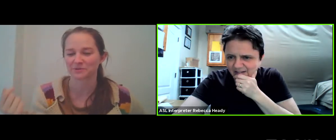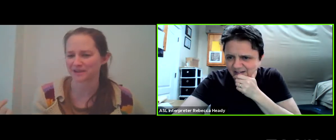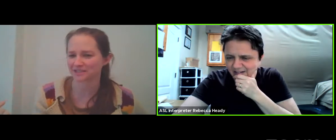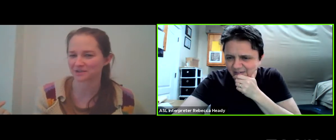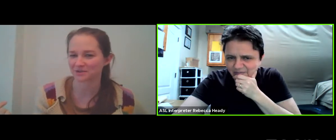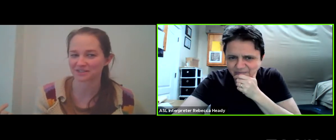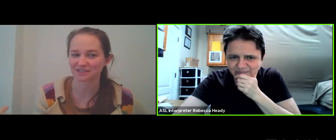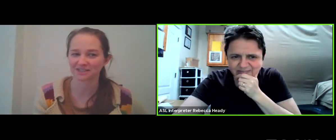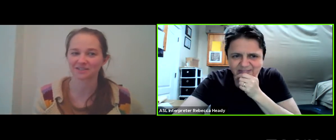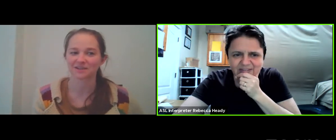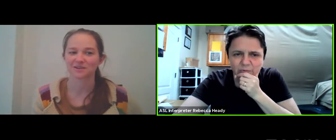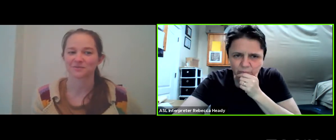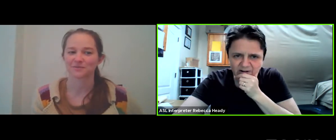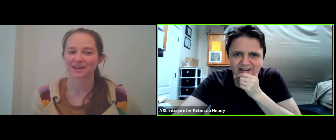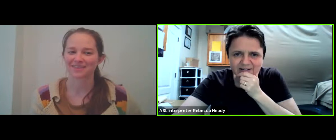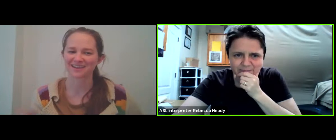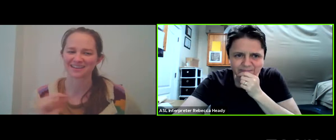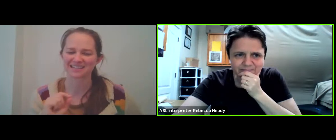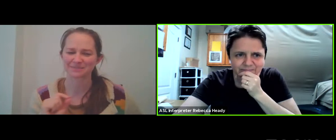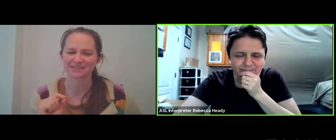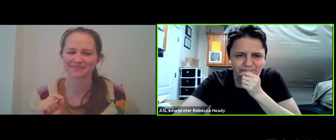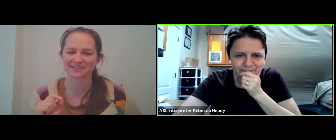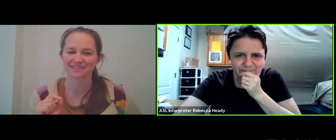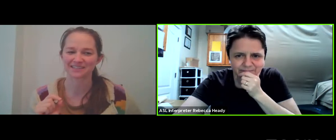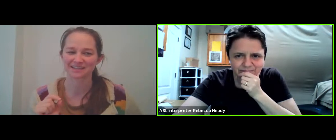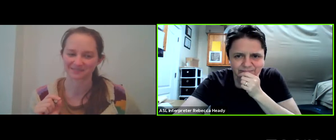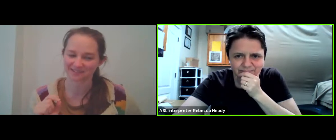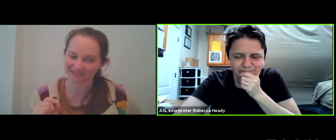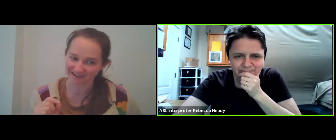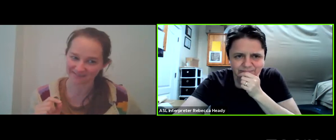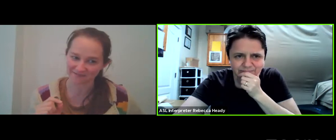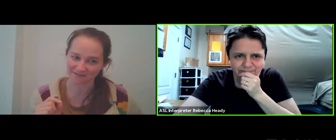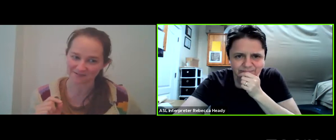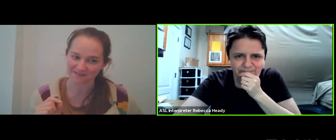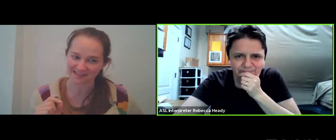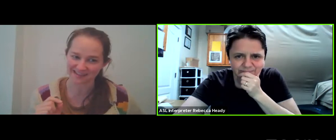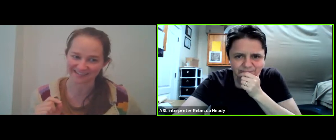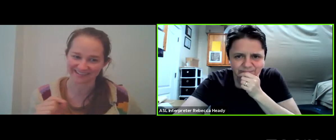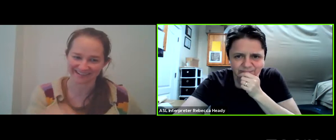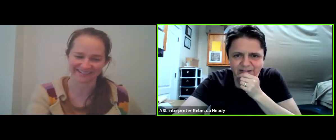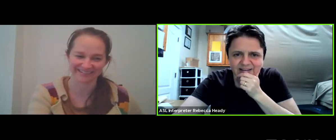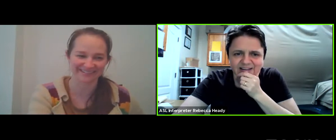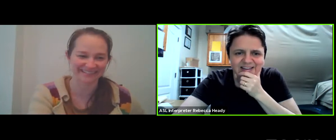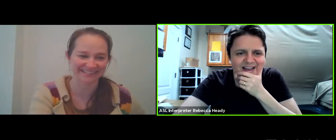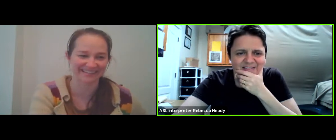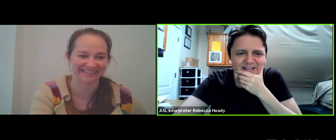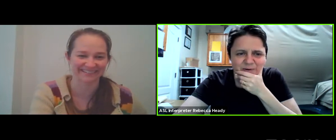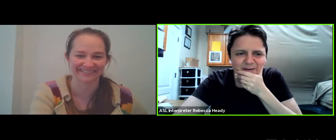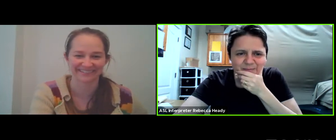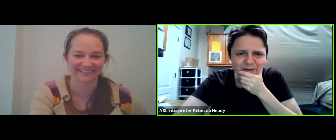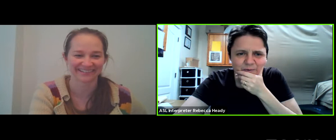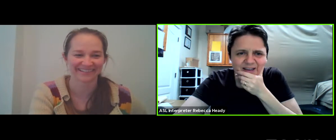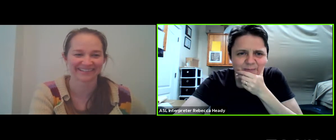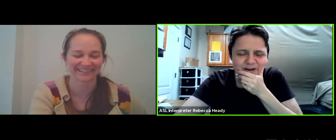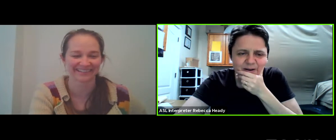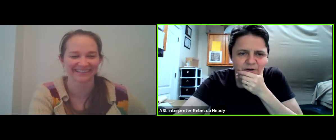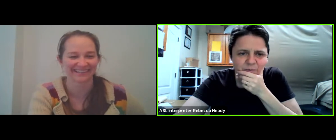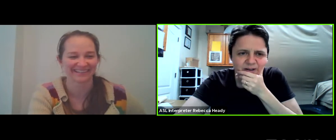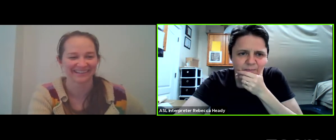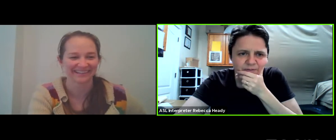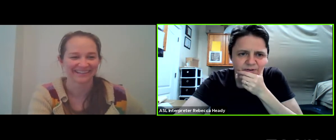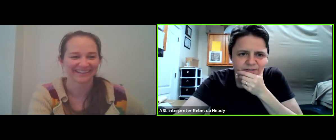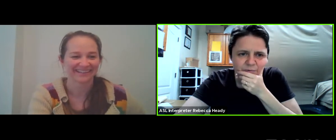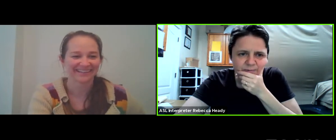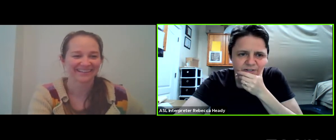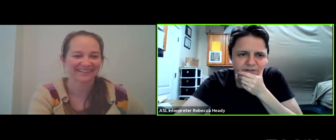be the WH question. But Right. I thought he specifically said you tilt your head forward with yes or no. Yeah, that's why I'm like, wait a minute, I'm going